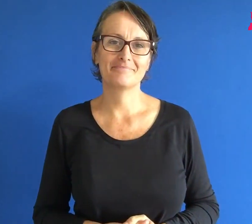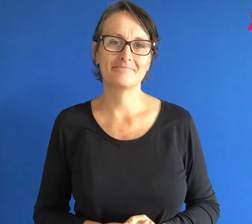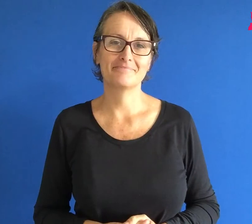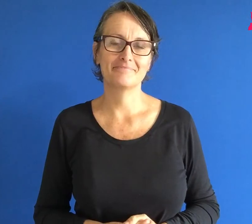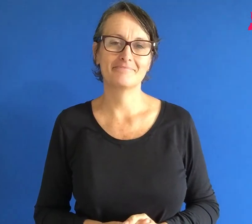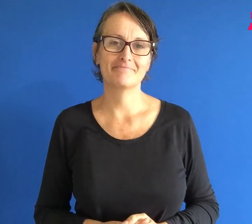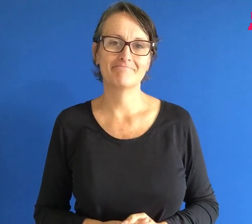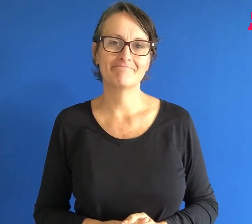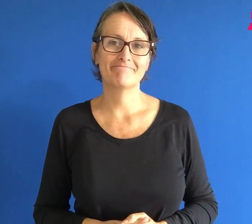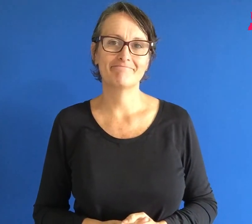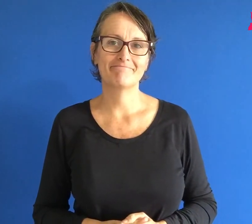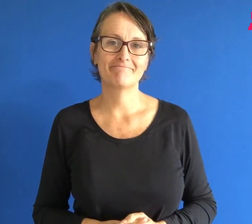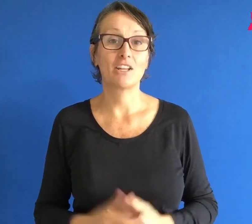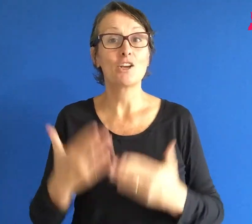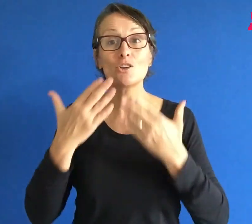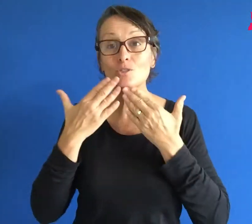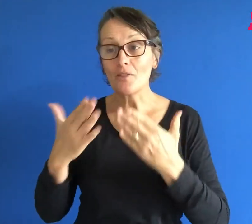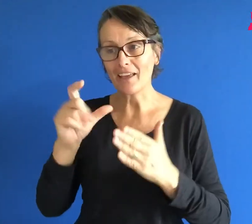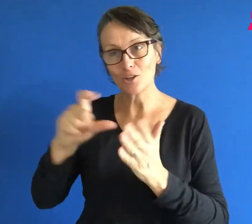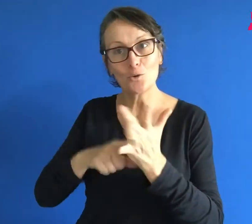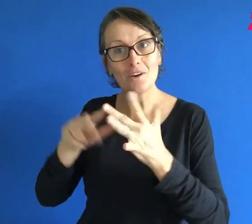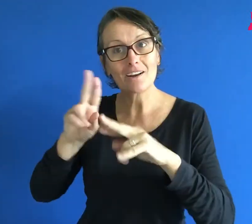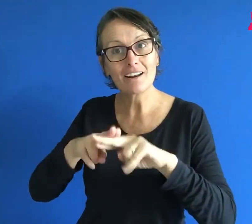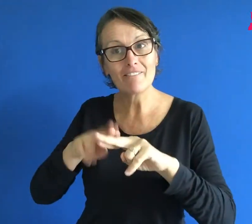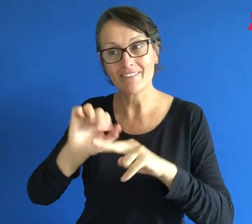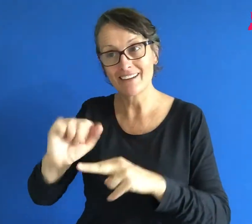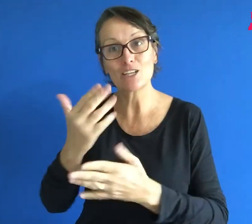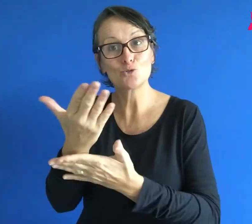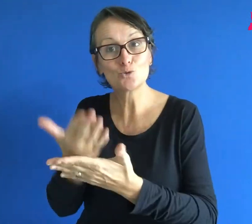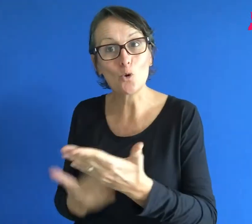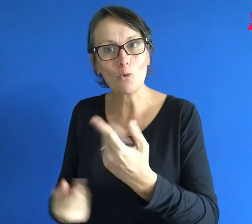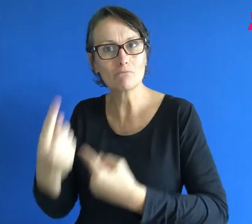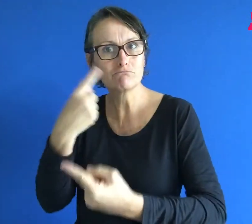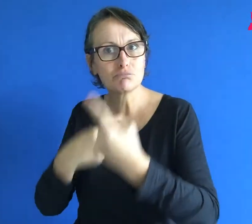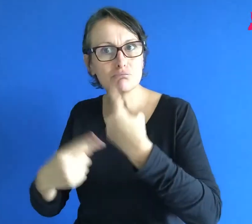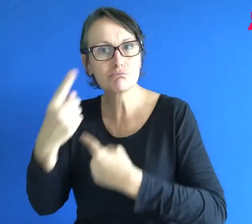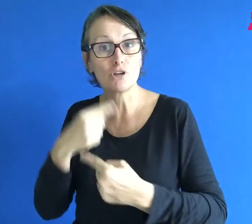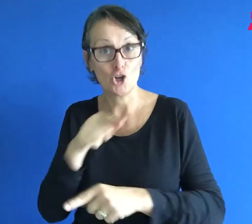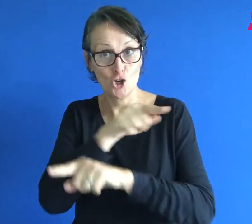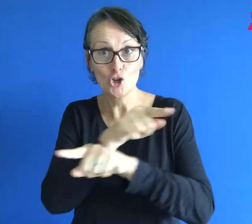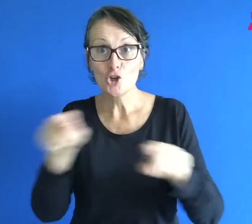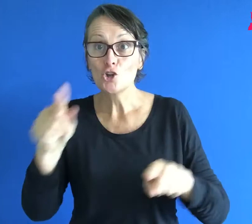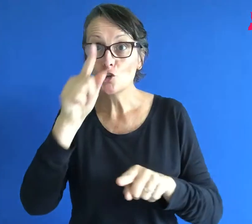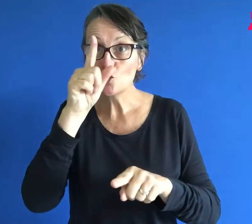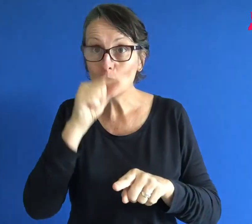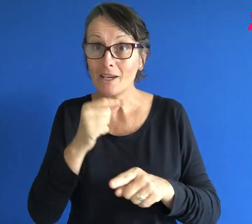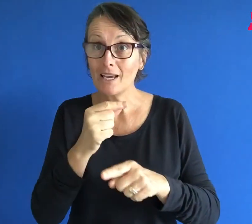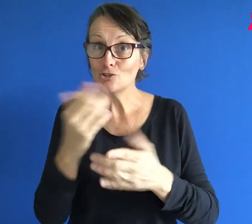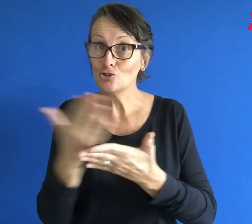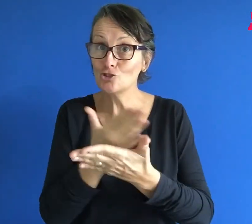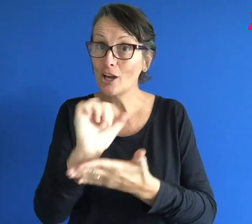And we do want to say a massive thank you to Cliff for sharing his story. You can join the conversation and share your story anytime you want